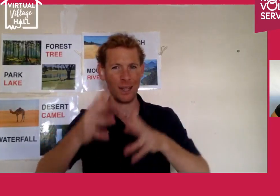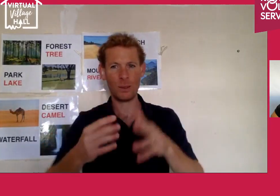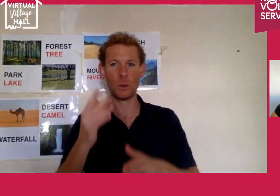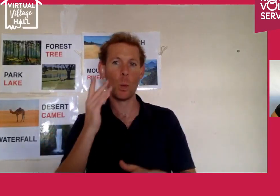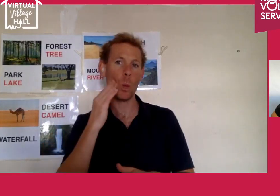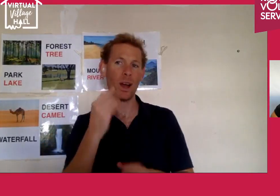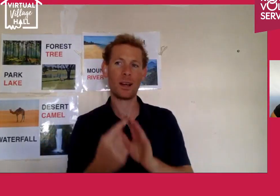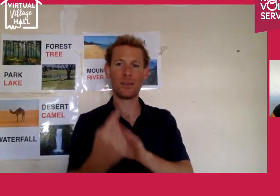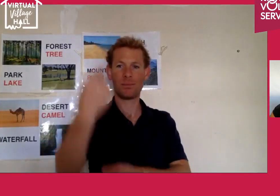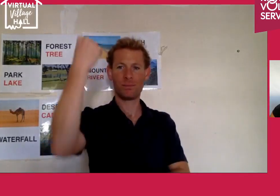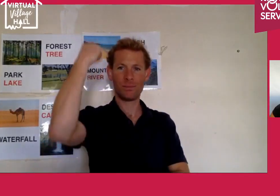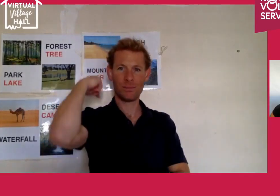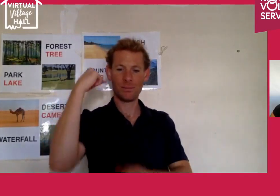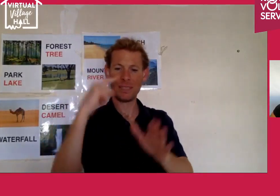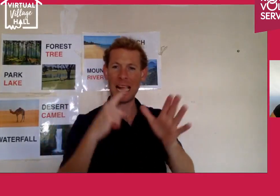So when I teach the signs